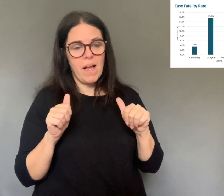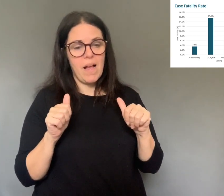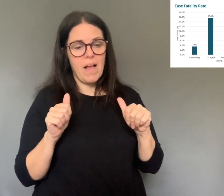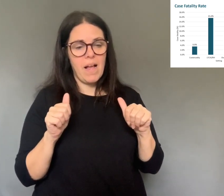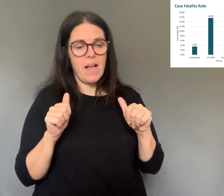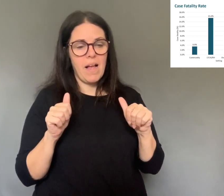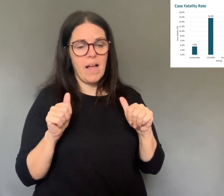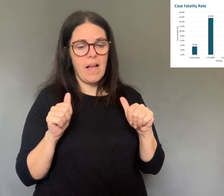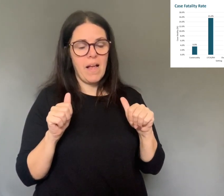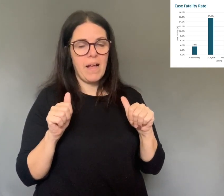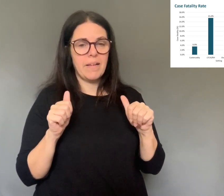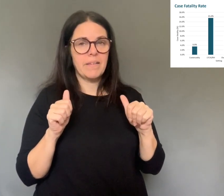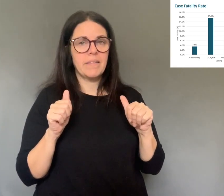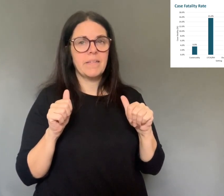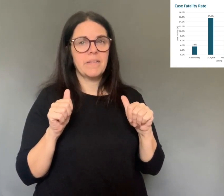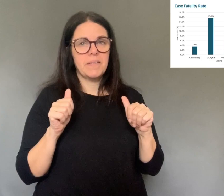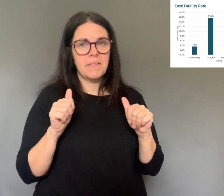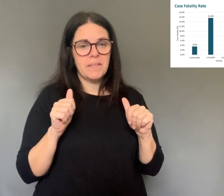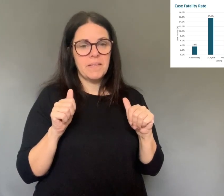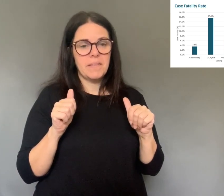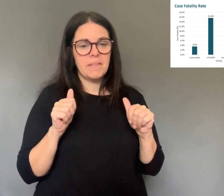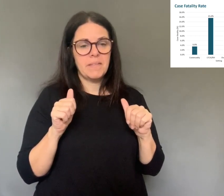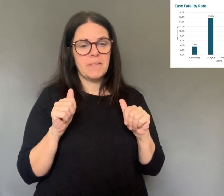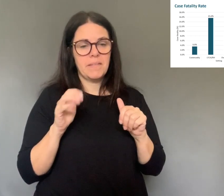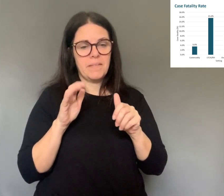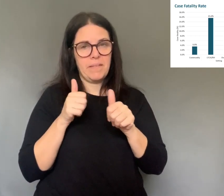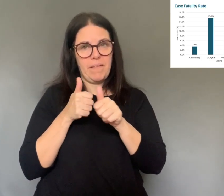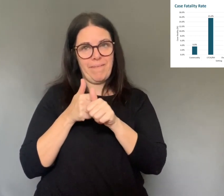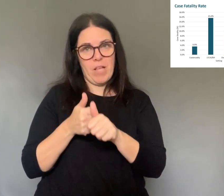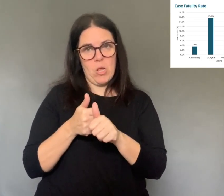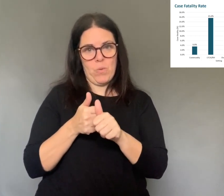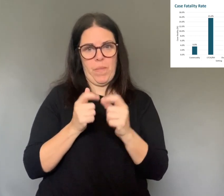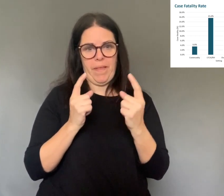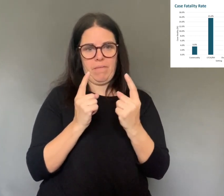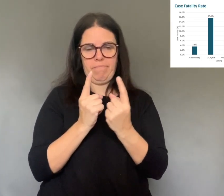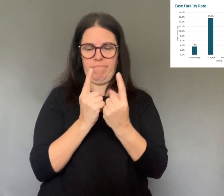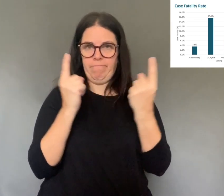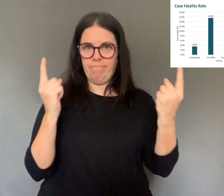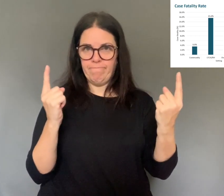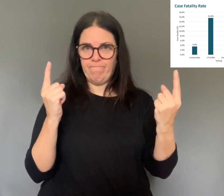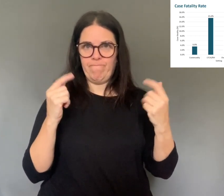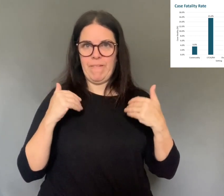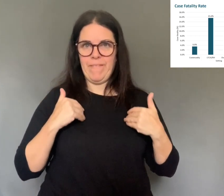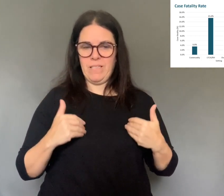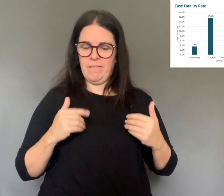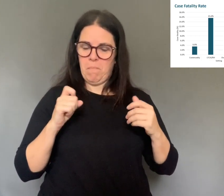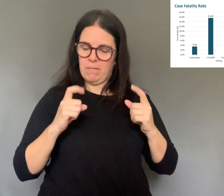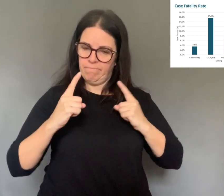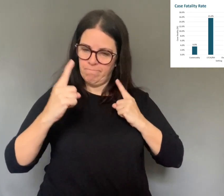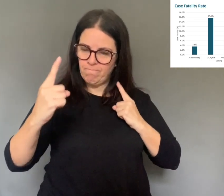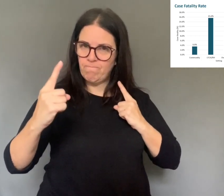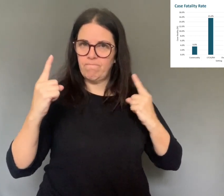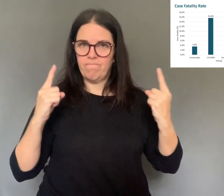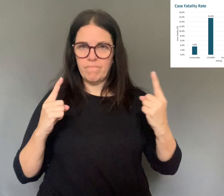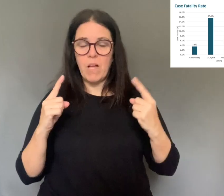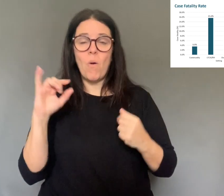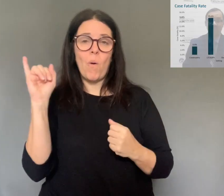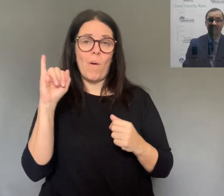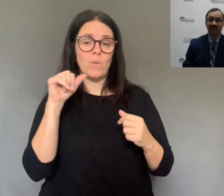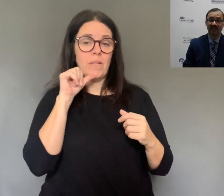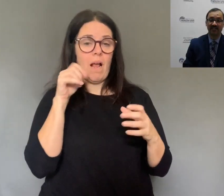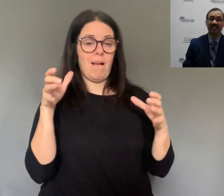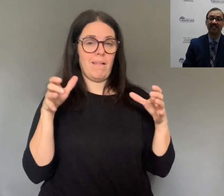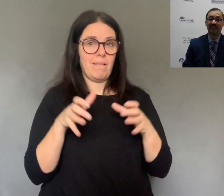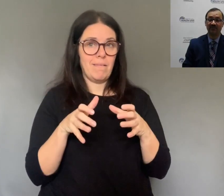I would encourage people to try to make that virtual visit, and if it's not